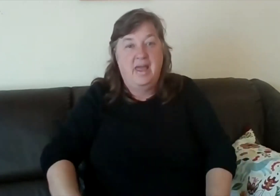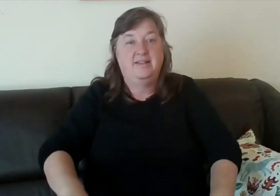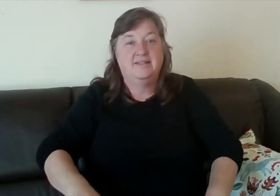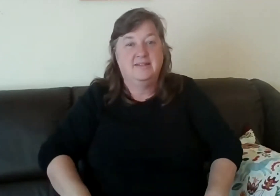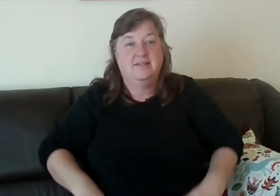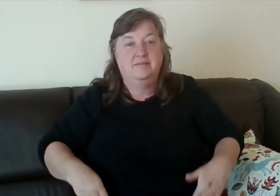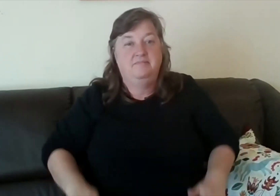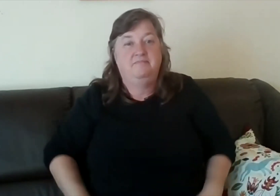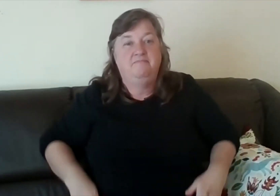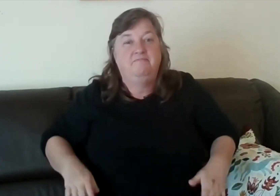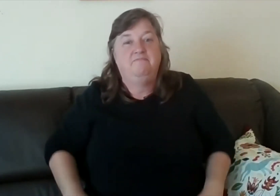pants,